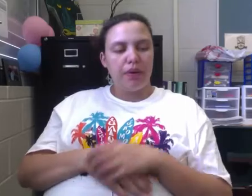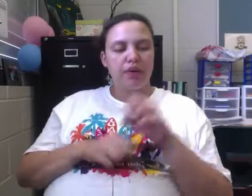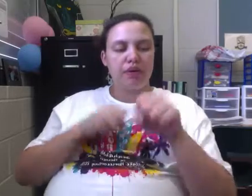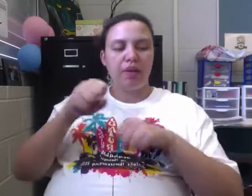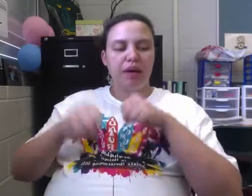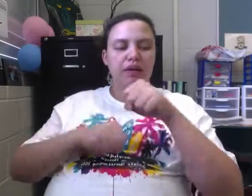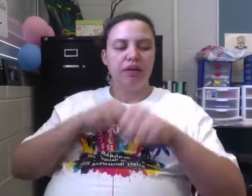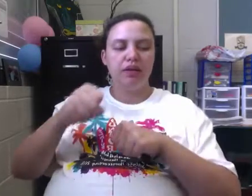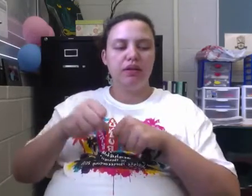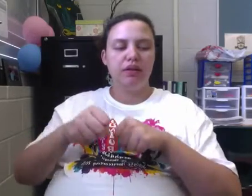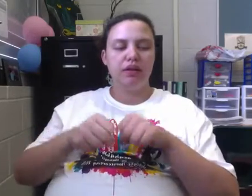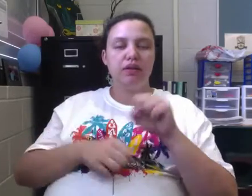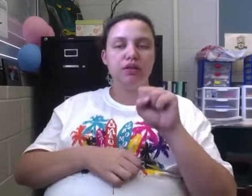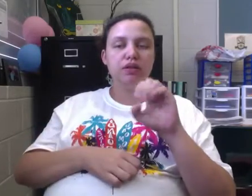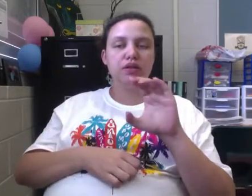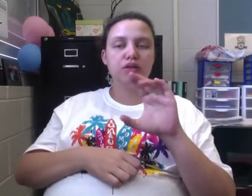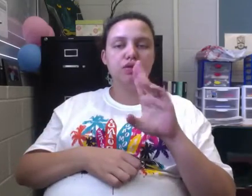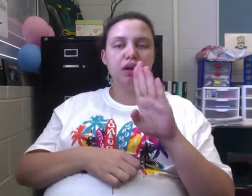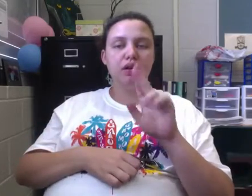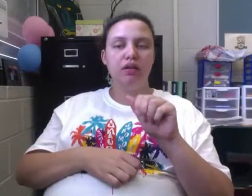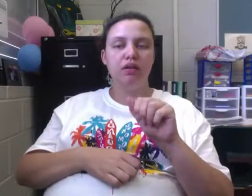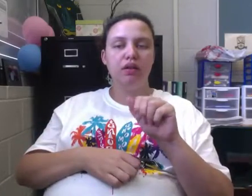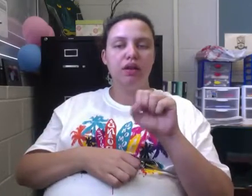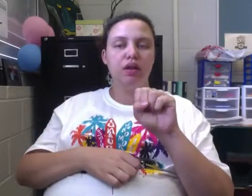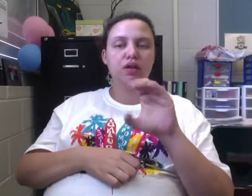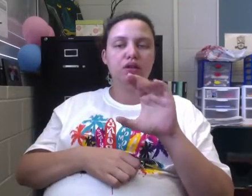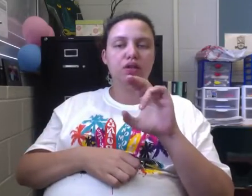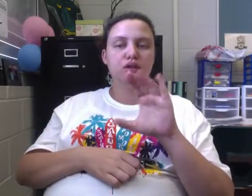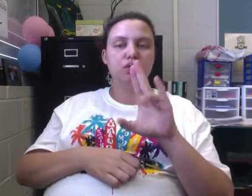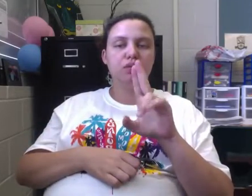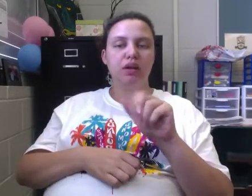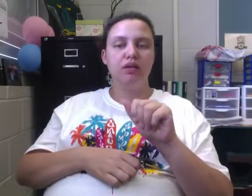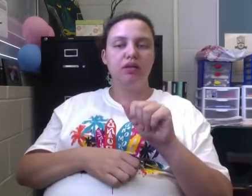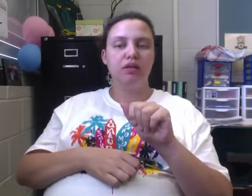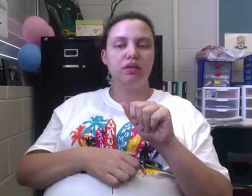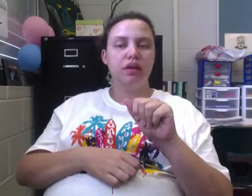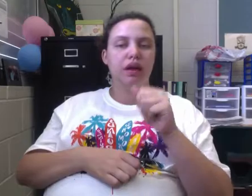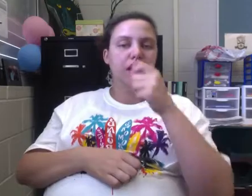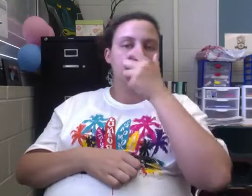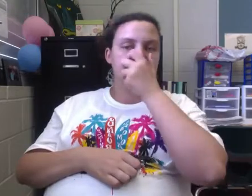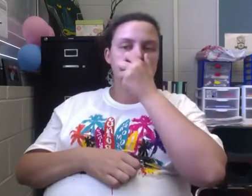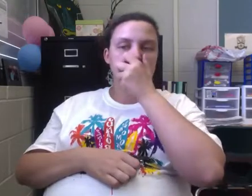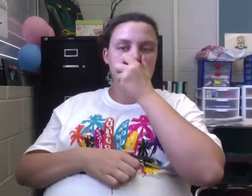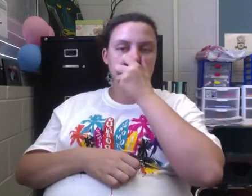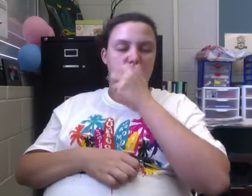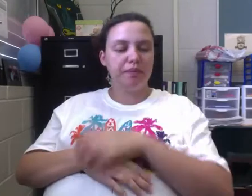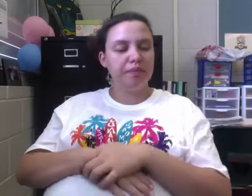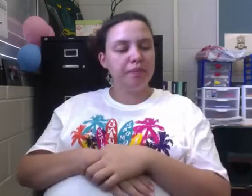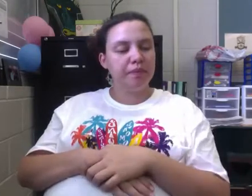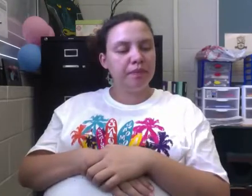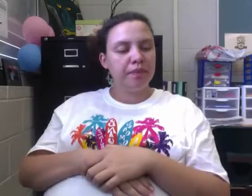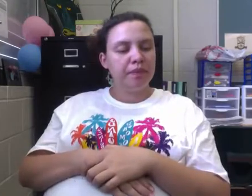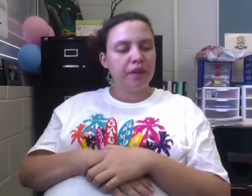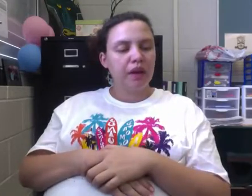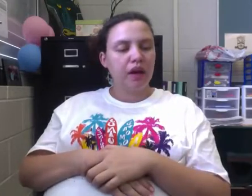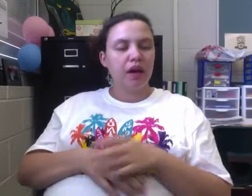To ride a bike, scuba, and you also see scuba.